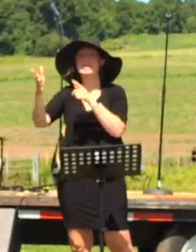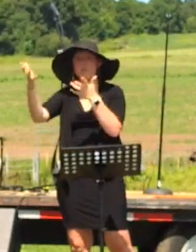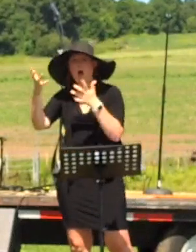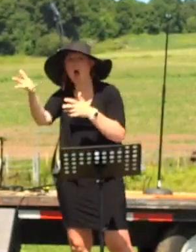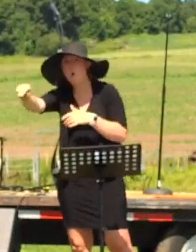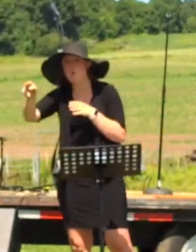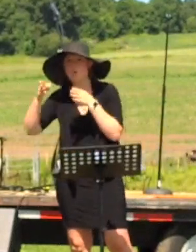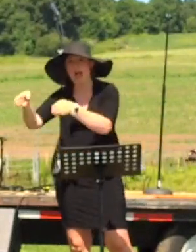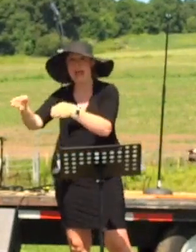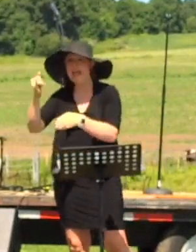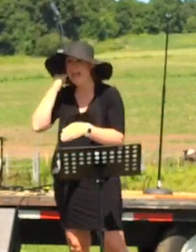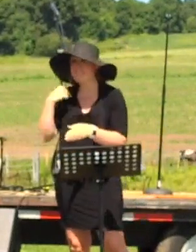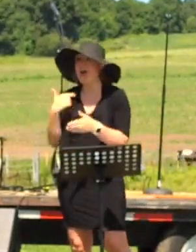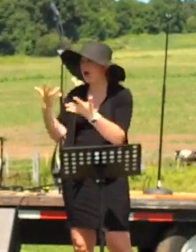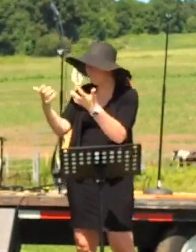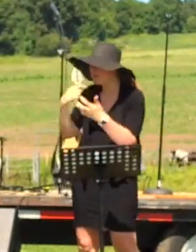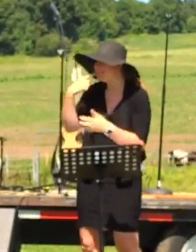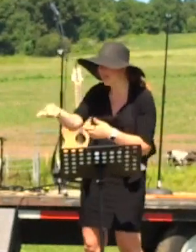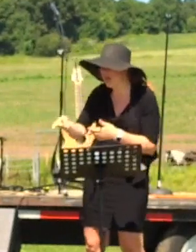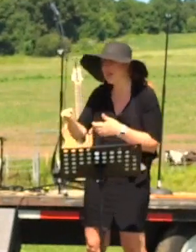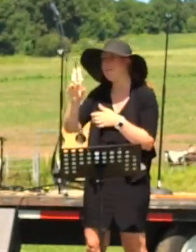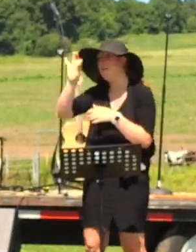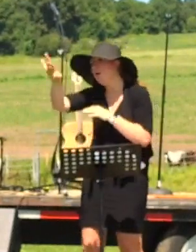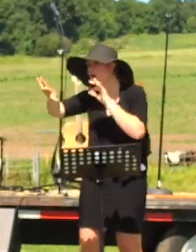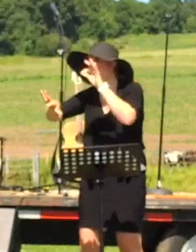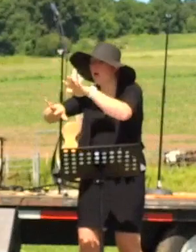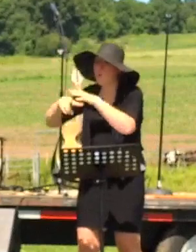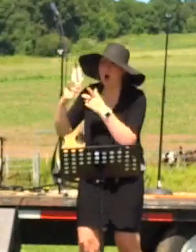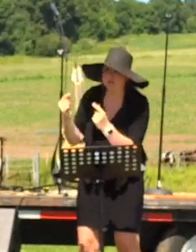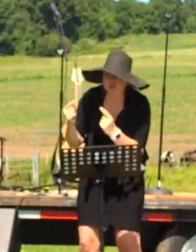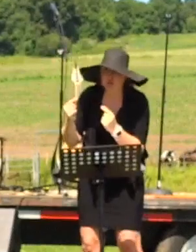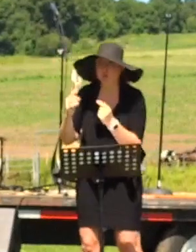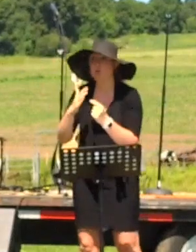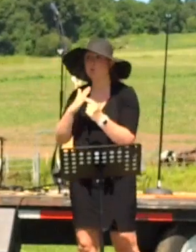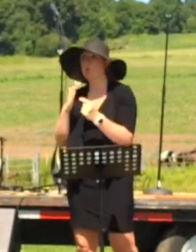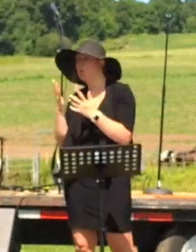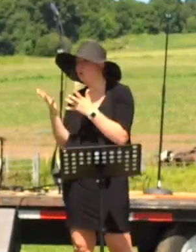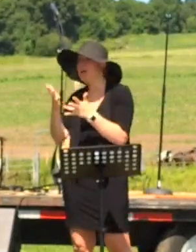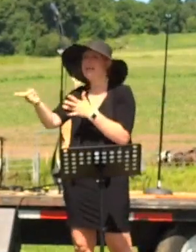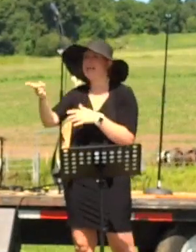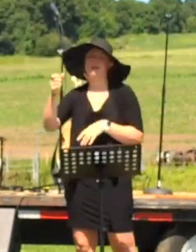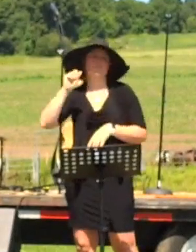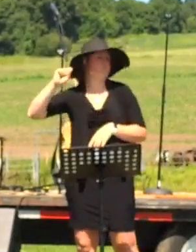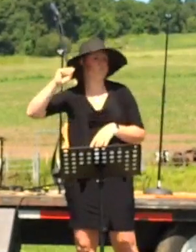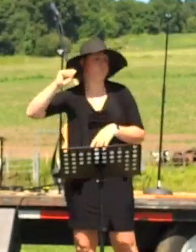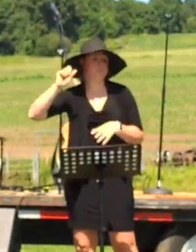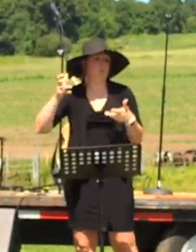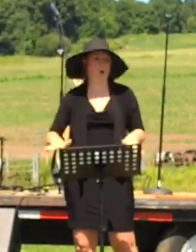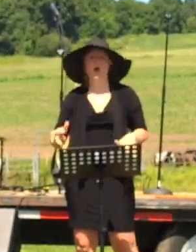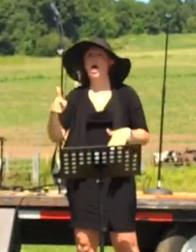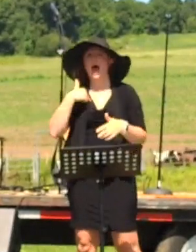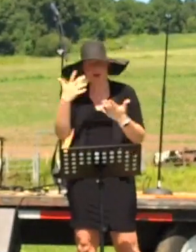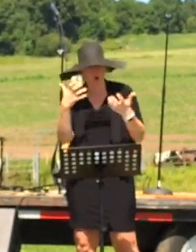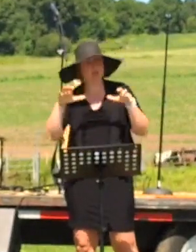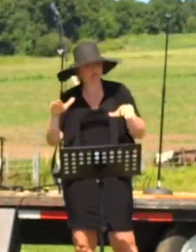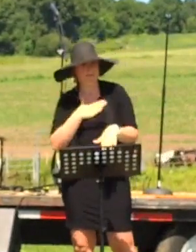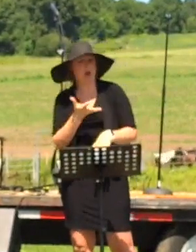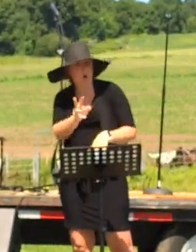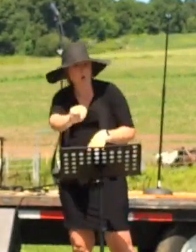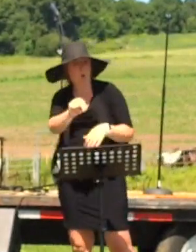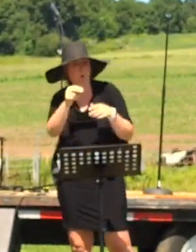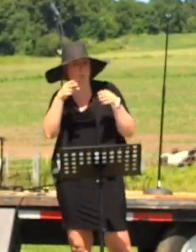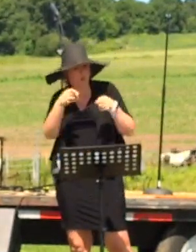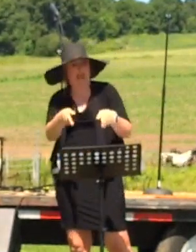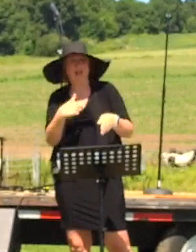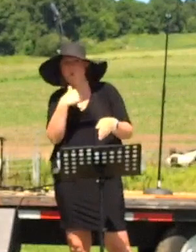it. If I want to sit there and tell him and give him some input about how to do it, he doesn't want to take that. He wants that freedom, that lack of being controlled,